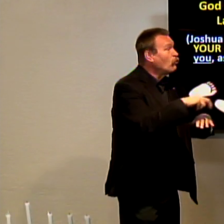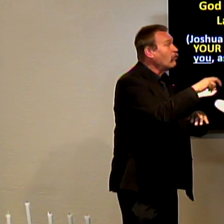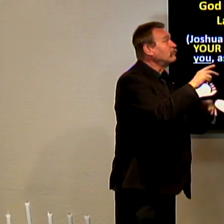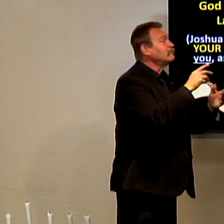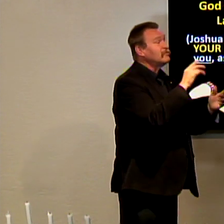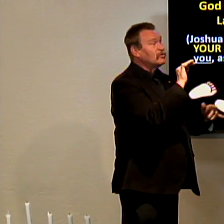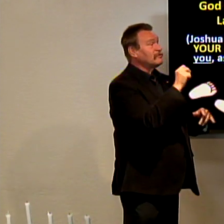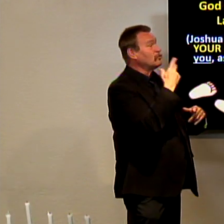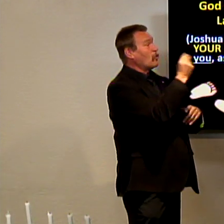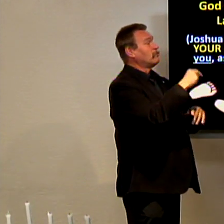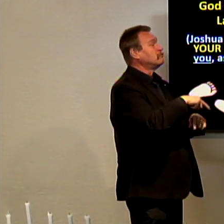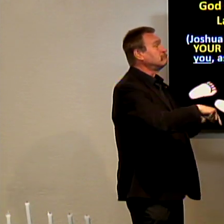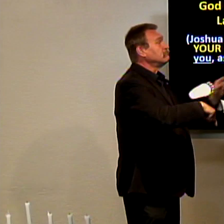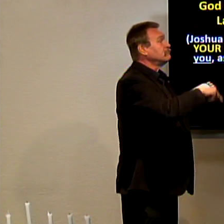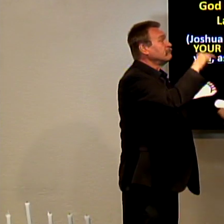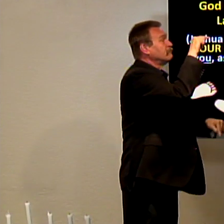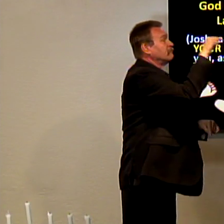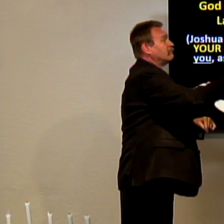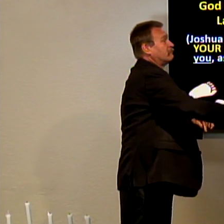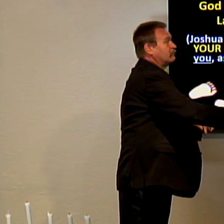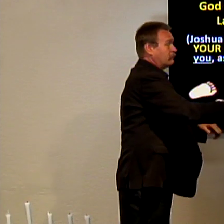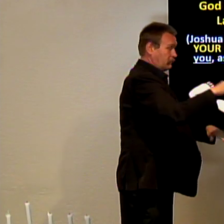that's yours, period. No discussion. Just going.